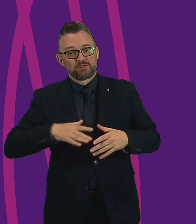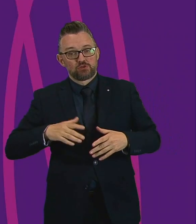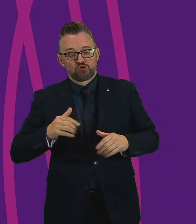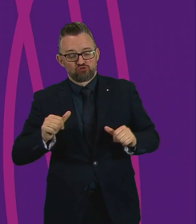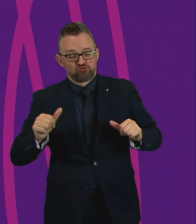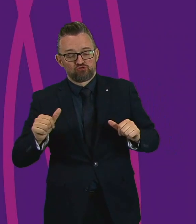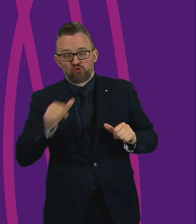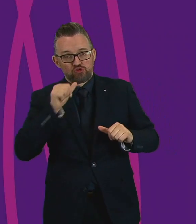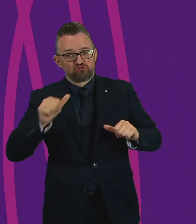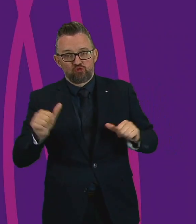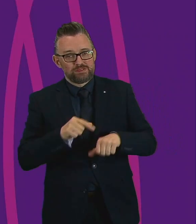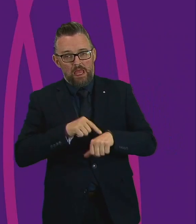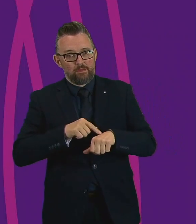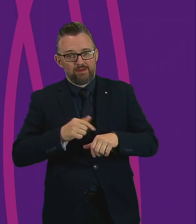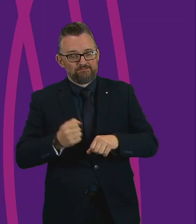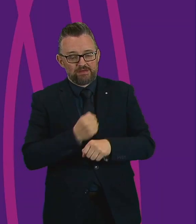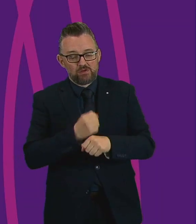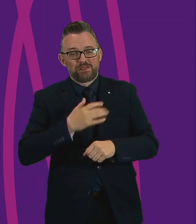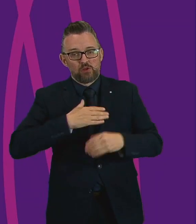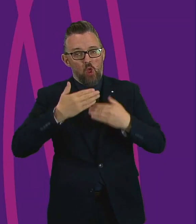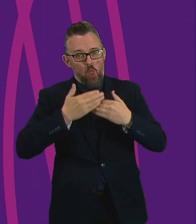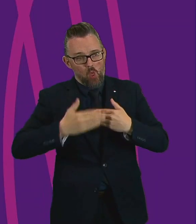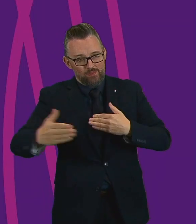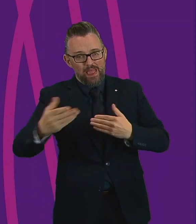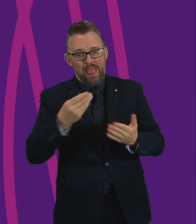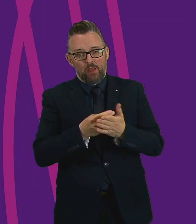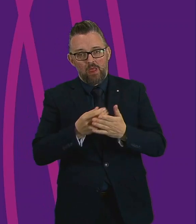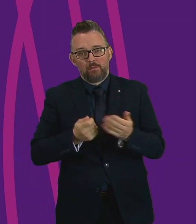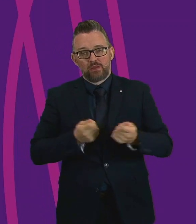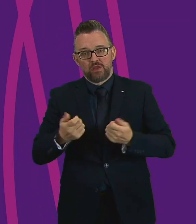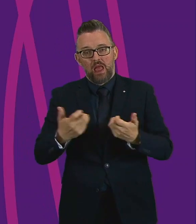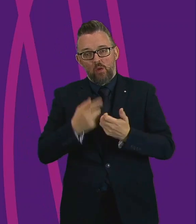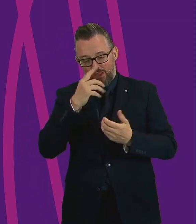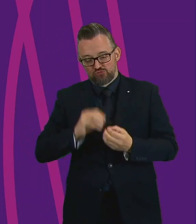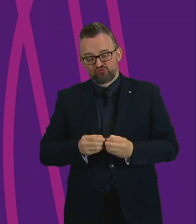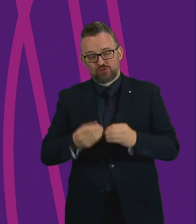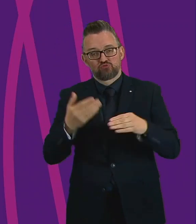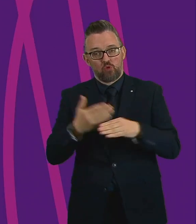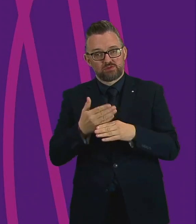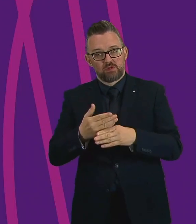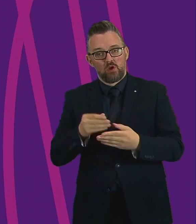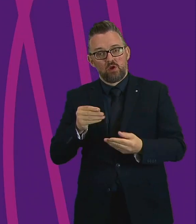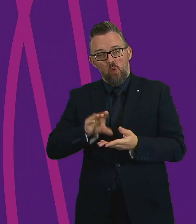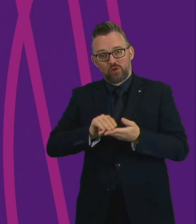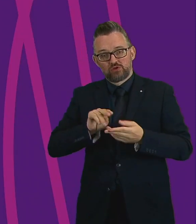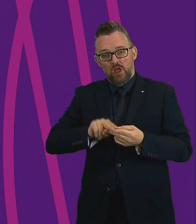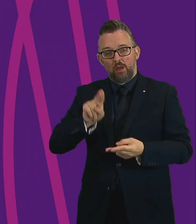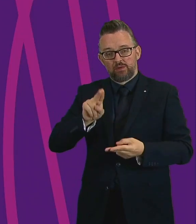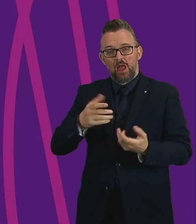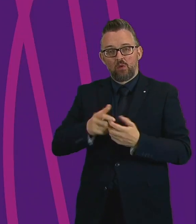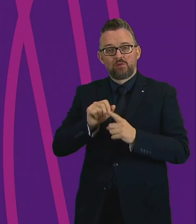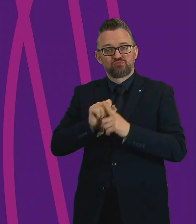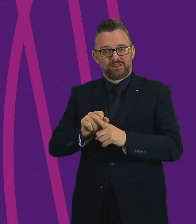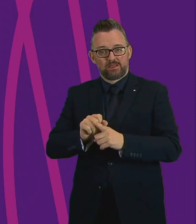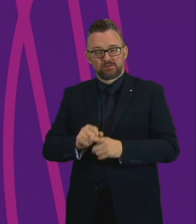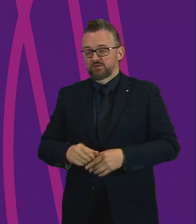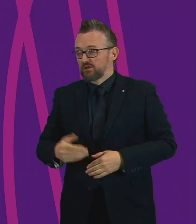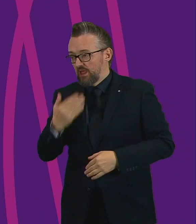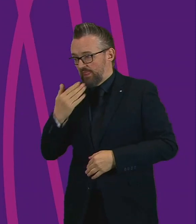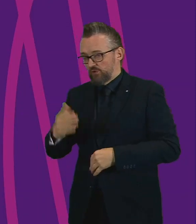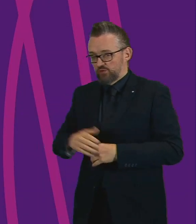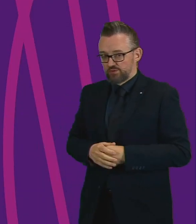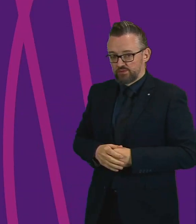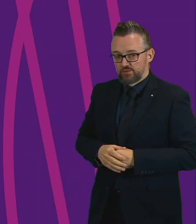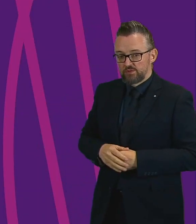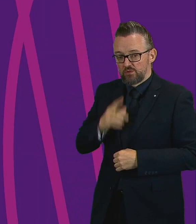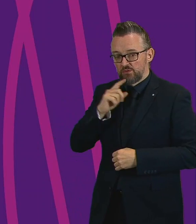but a prudent, long-term economic management. That's how we create jobs, boost wages and protect our NHS. Thank you very much. And I call